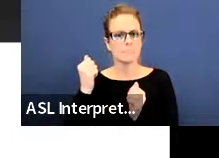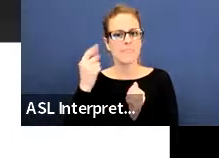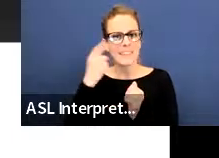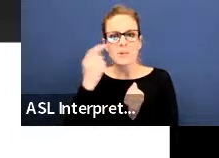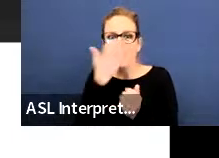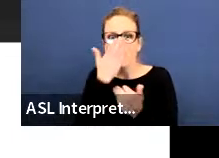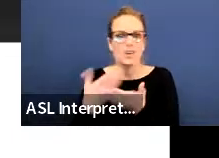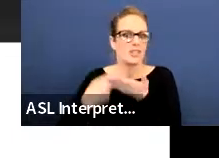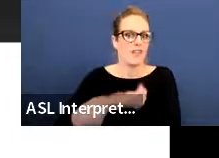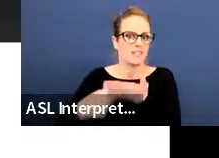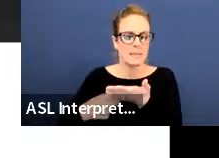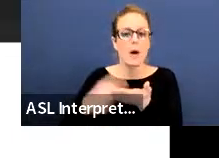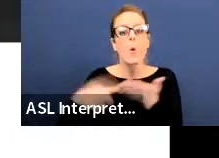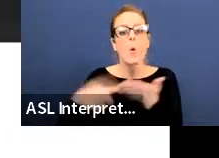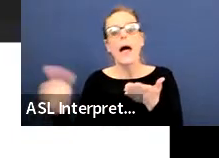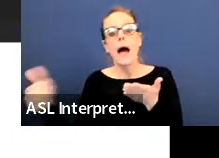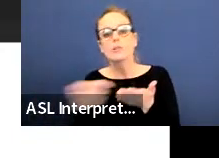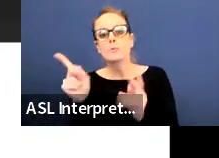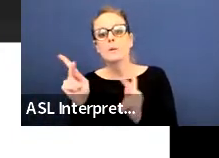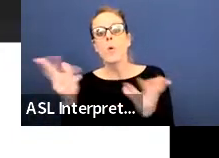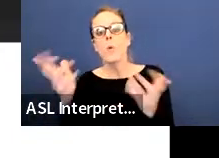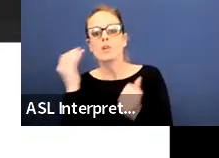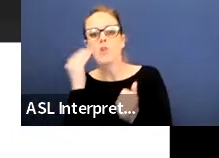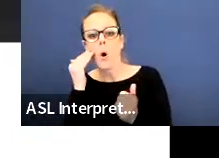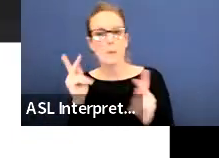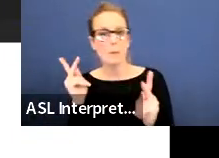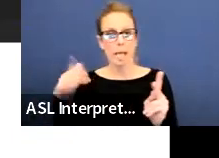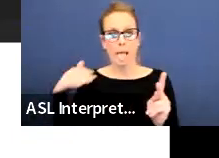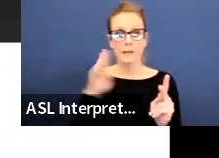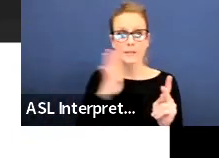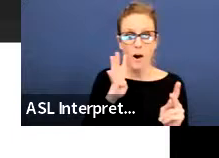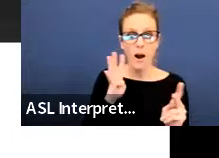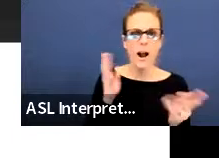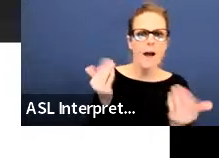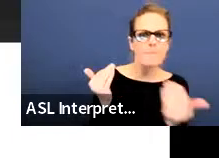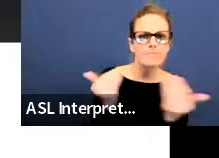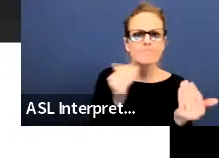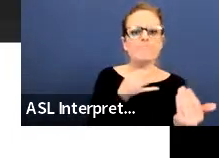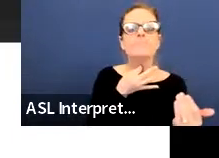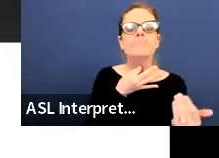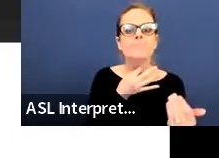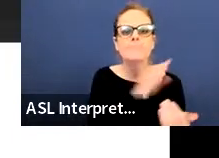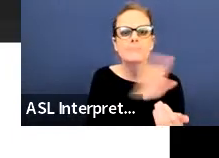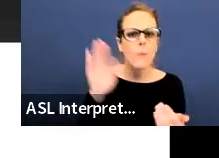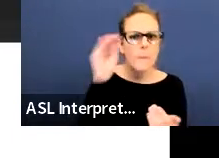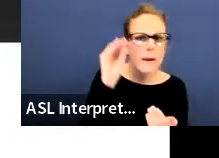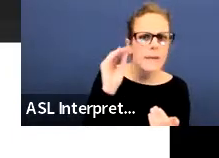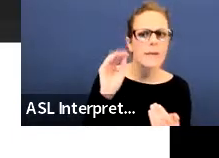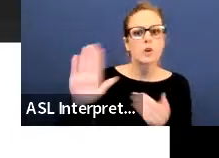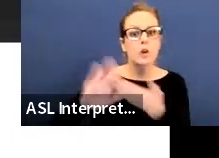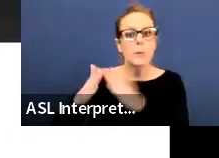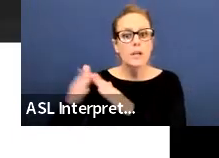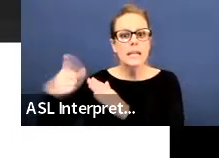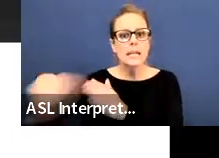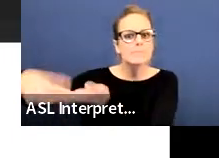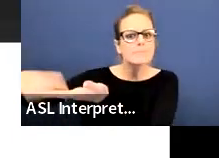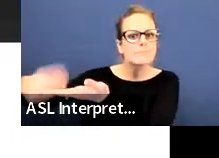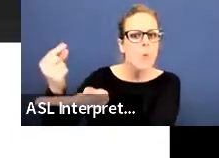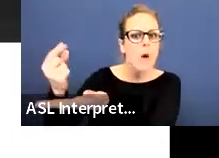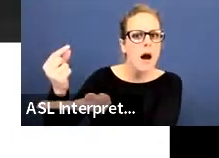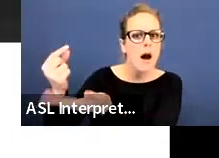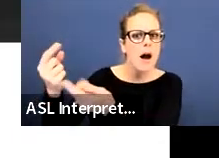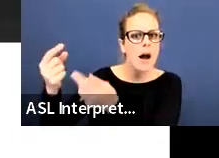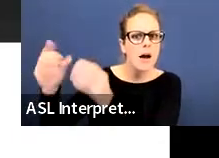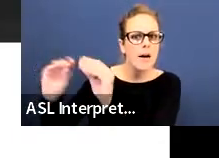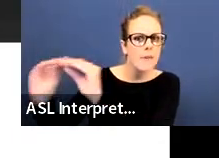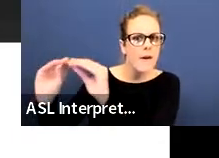going about what else do folks want to know, the folks we haven't heard from, what are communities saying, and what are your talking points, and